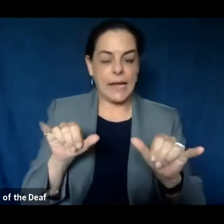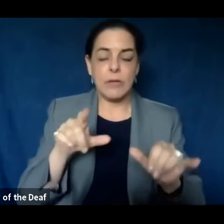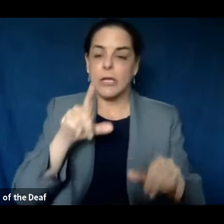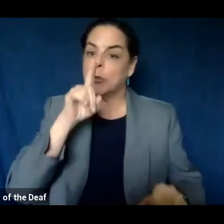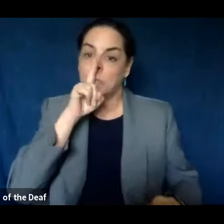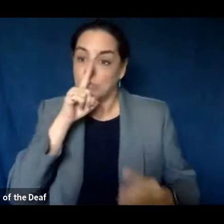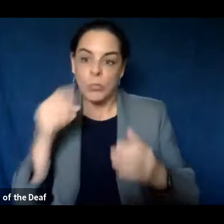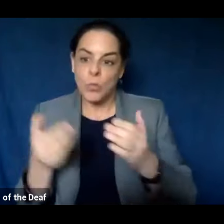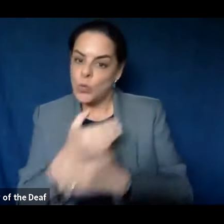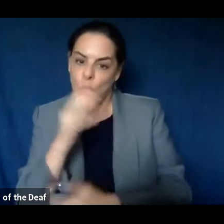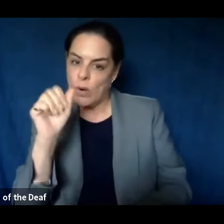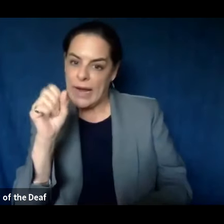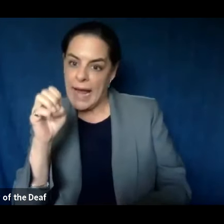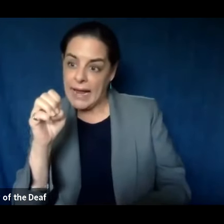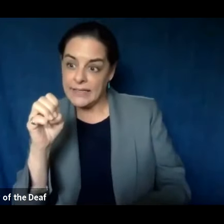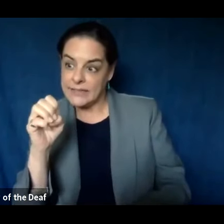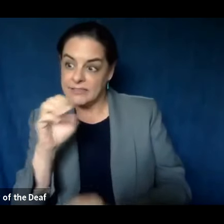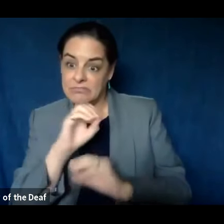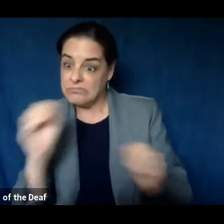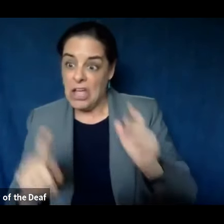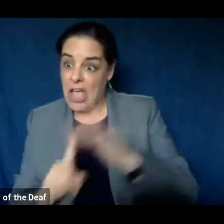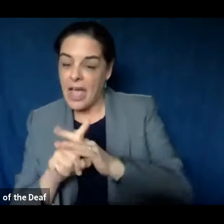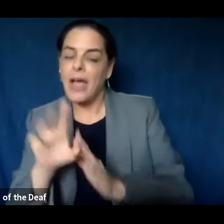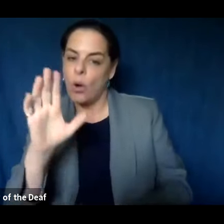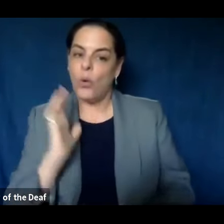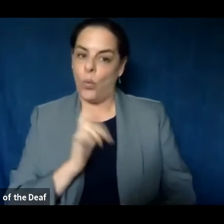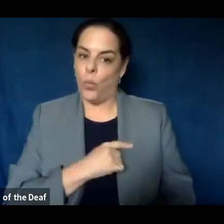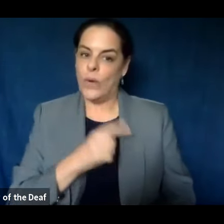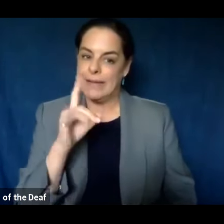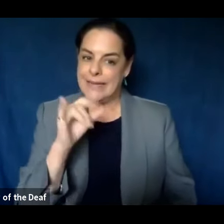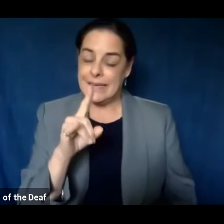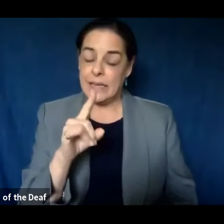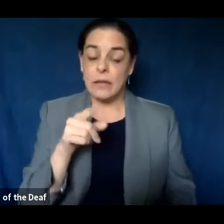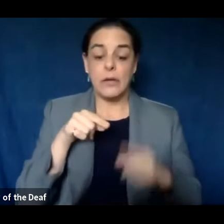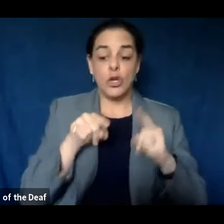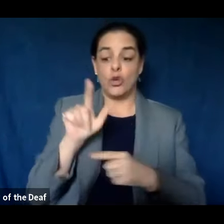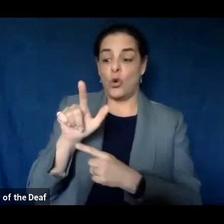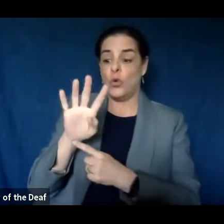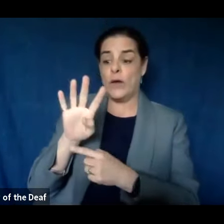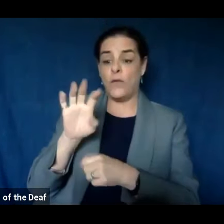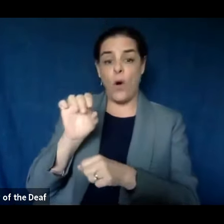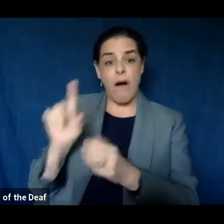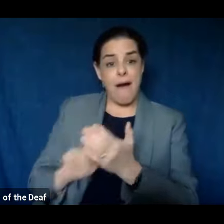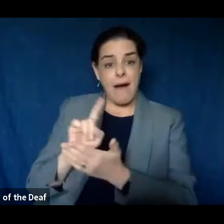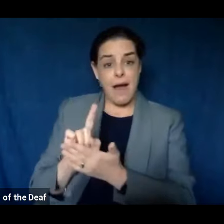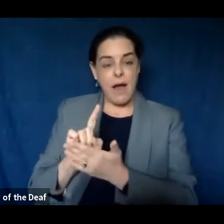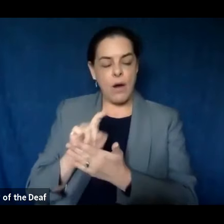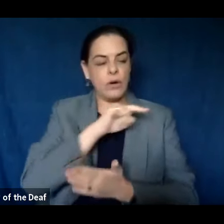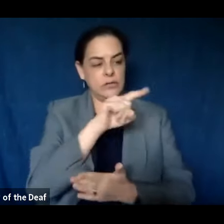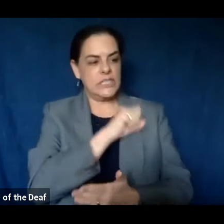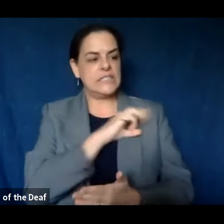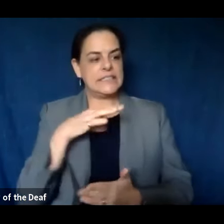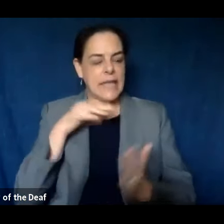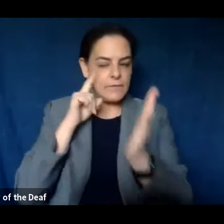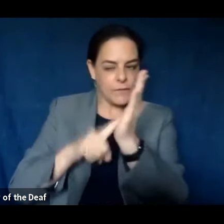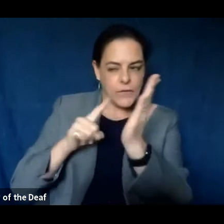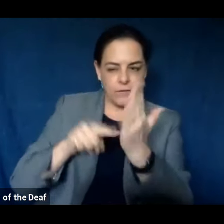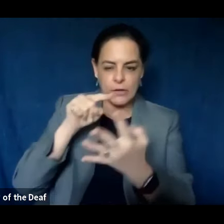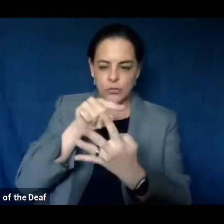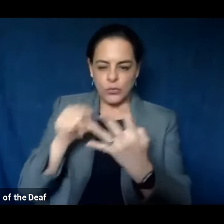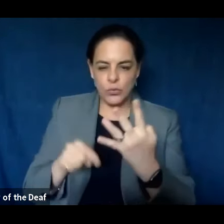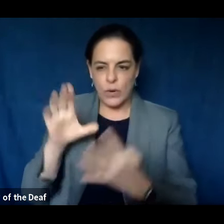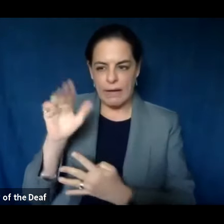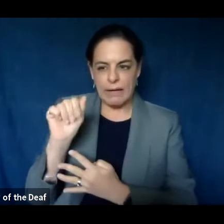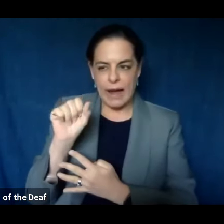cases. Over the span of 24 hours, our staff did their job of investigating each new case and